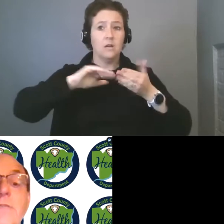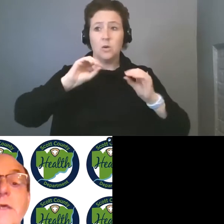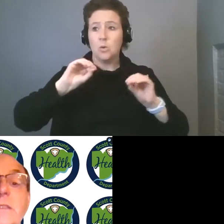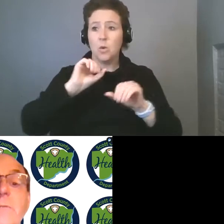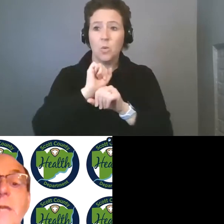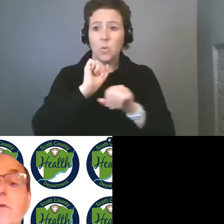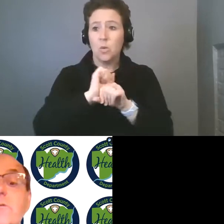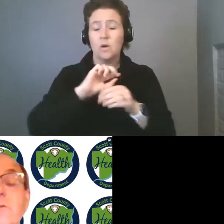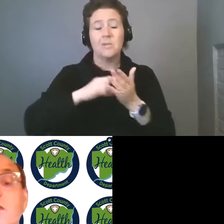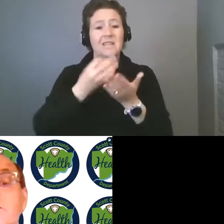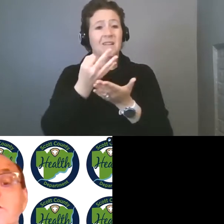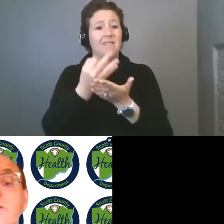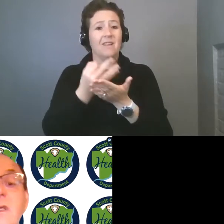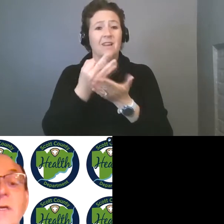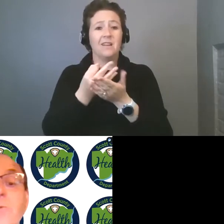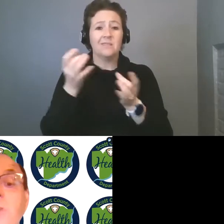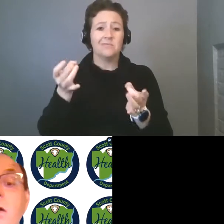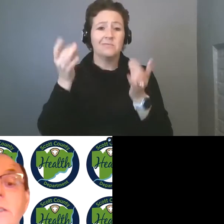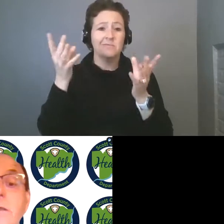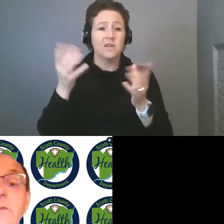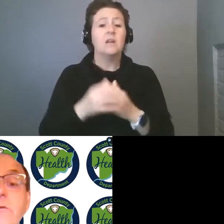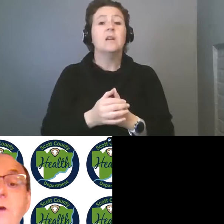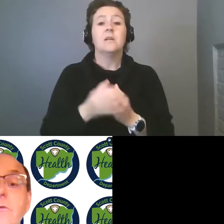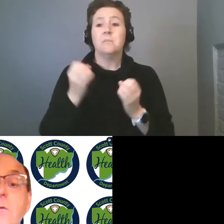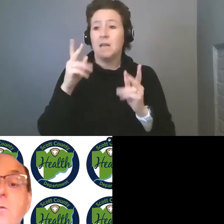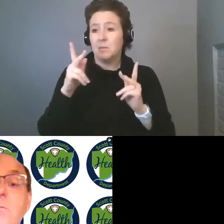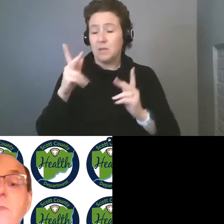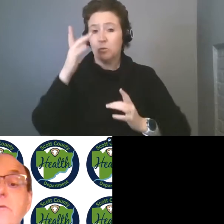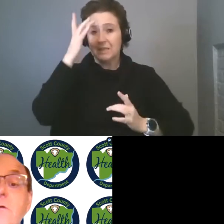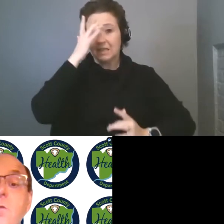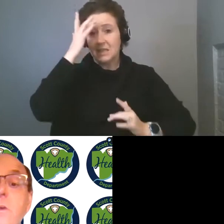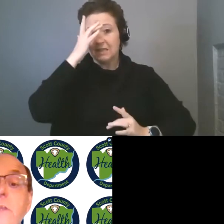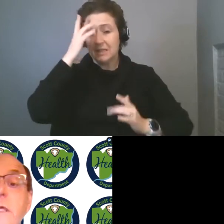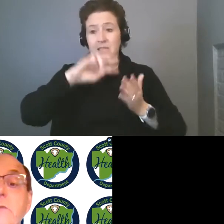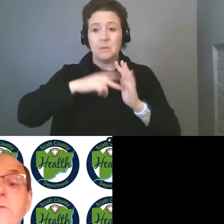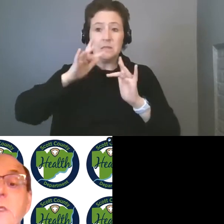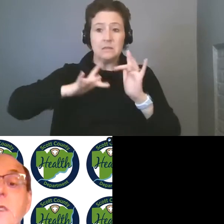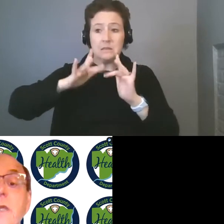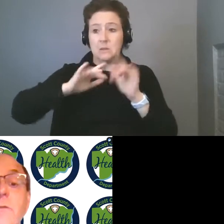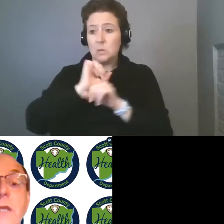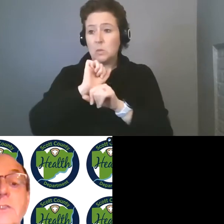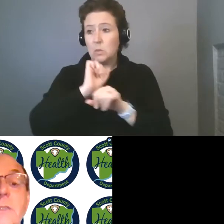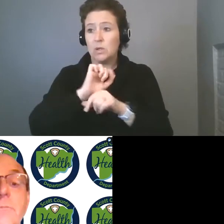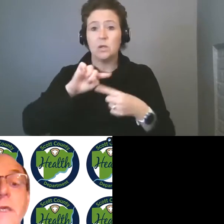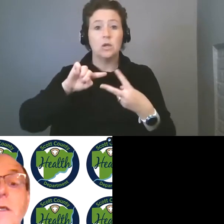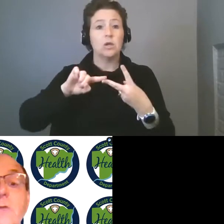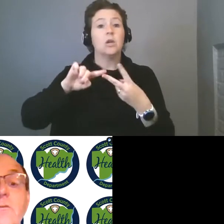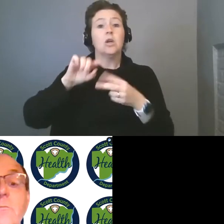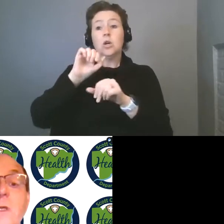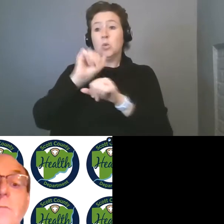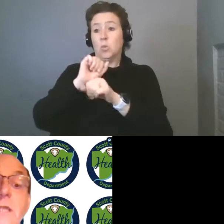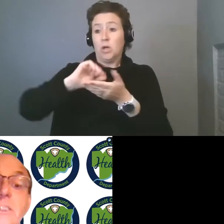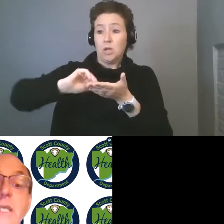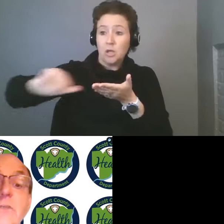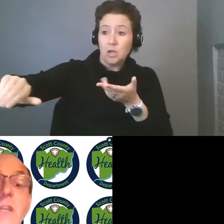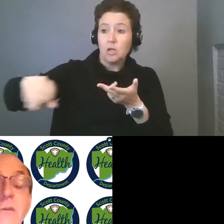been affected by business closures, prolonged illnesses causing missed work days, and reduction in pay caused